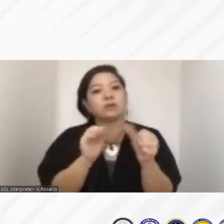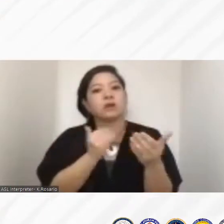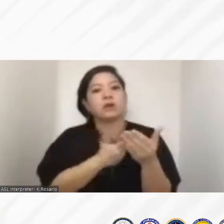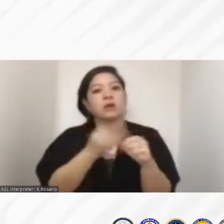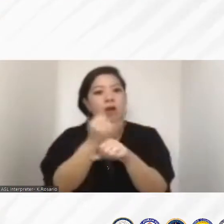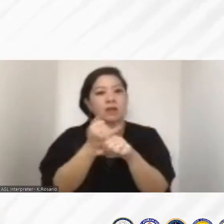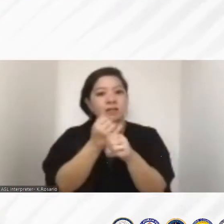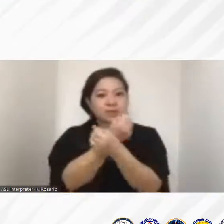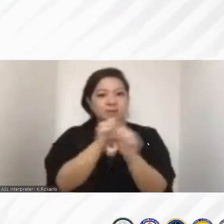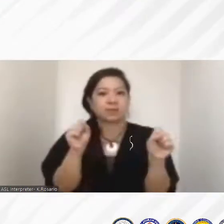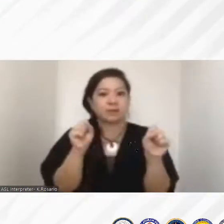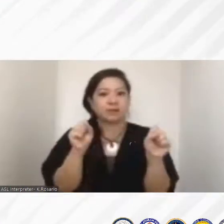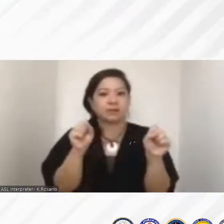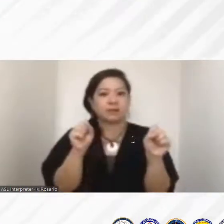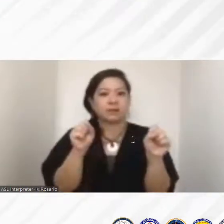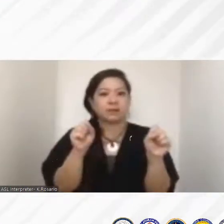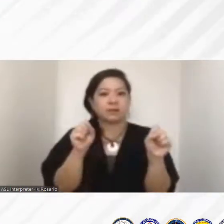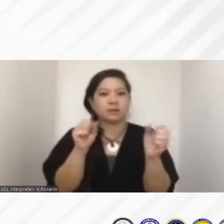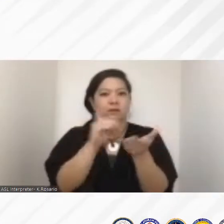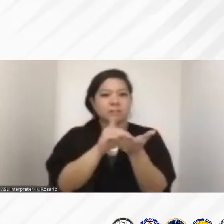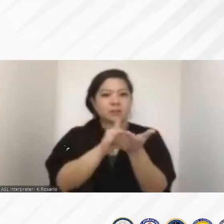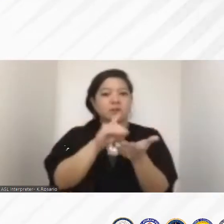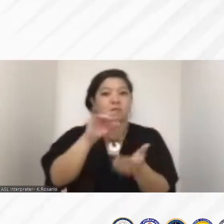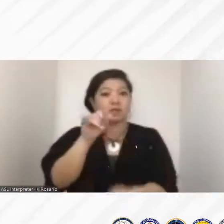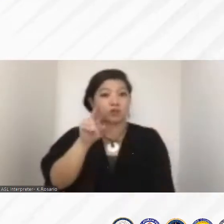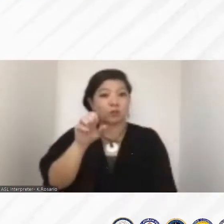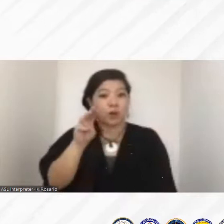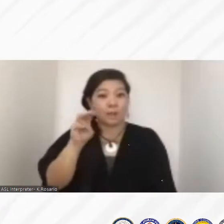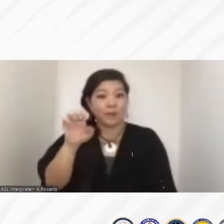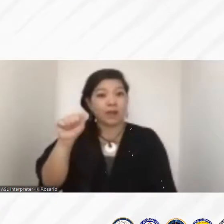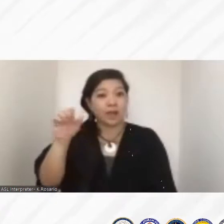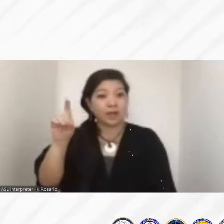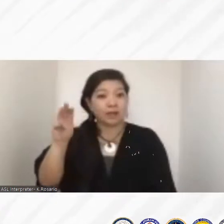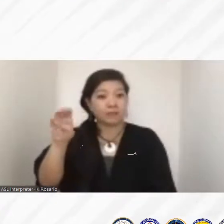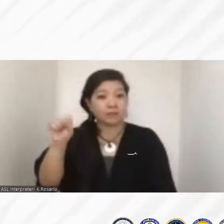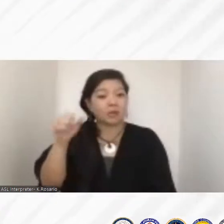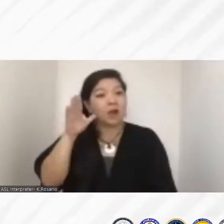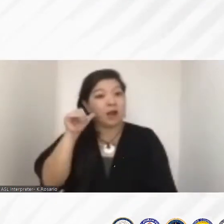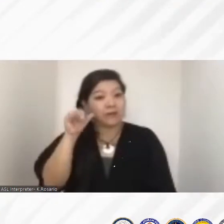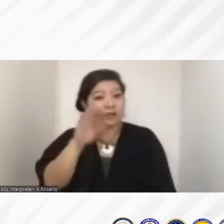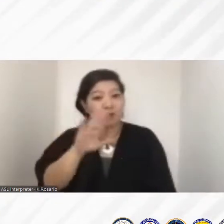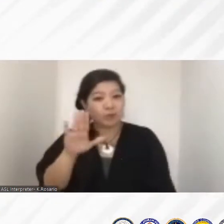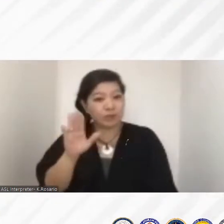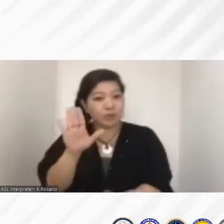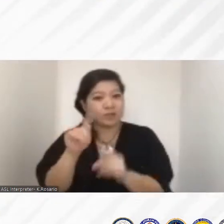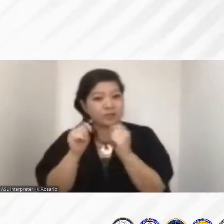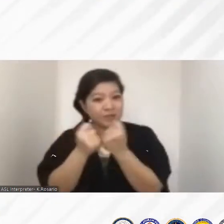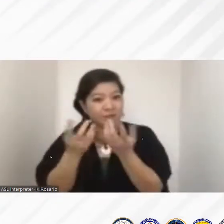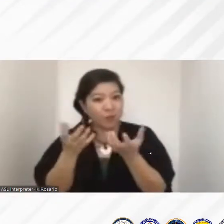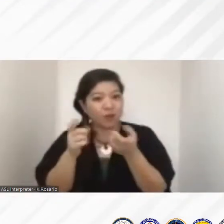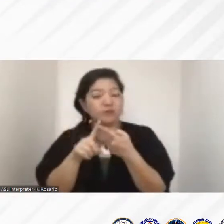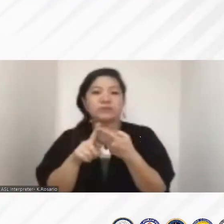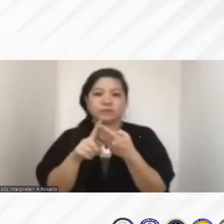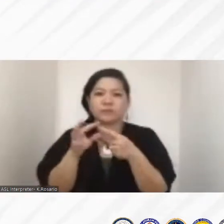safe. Dr. Jerome Adams, Hafaday, to you and to your team. And I want to especially